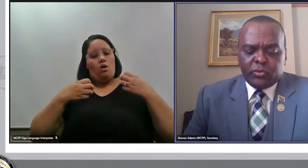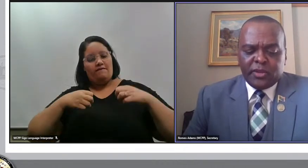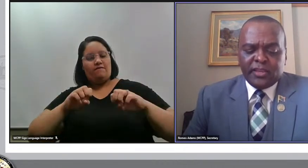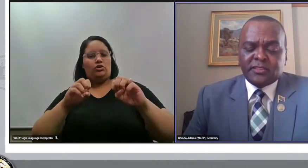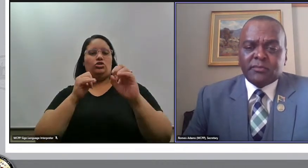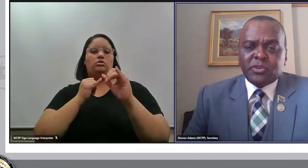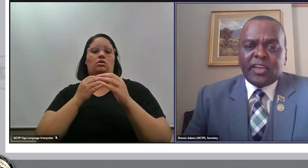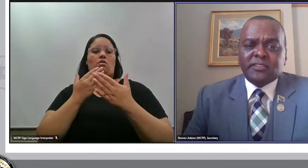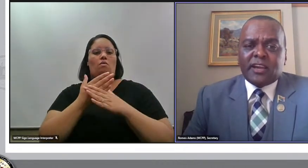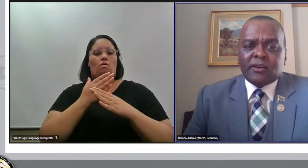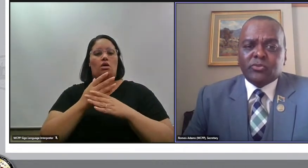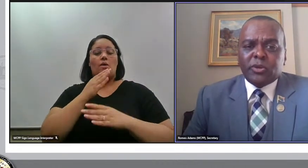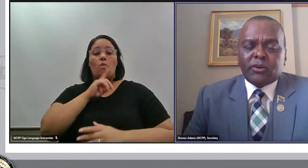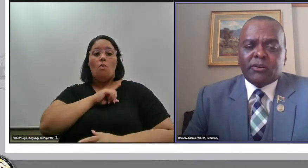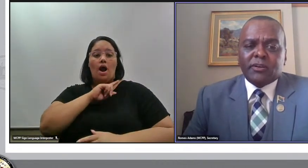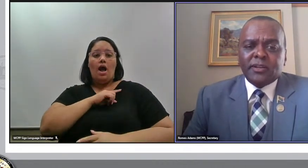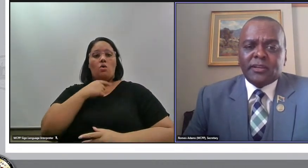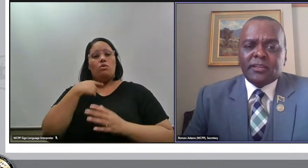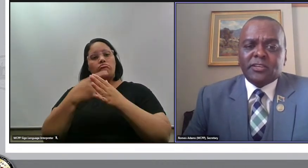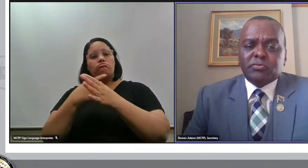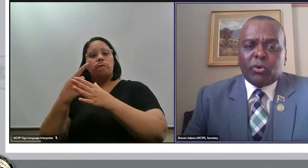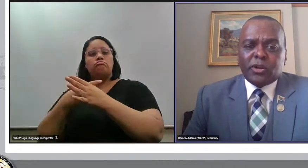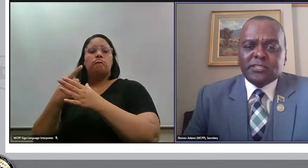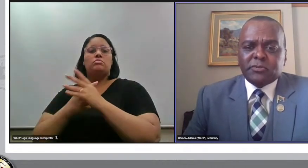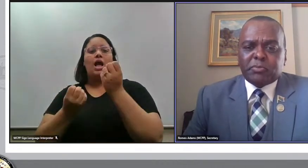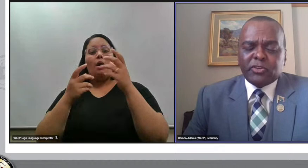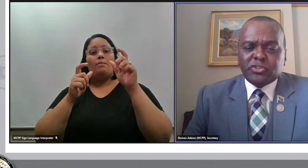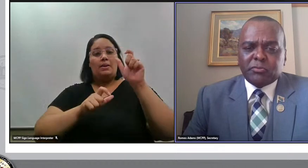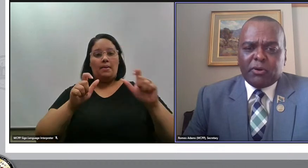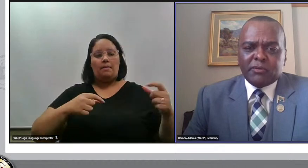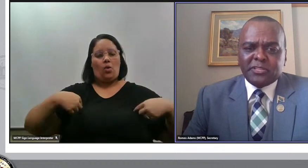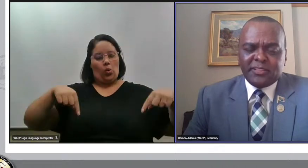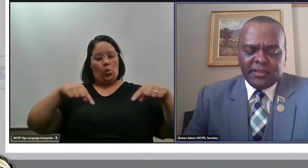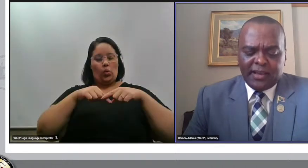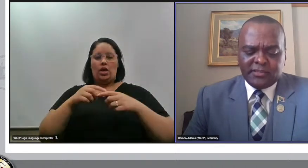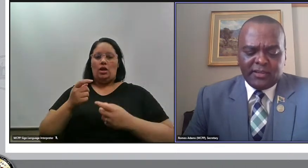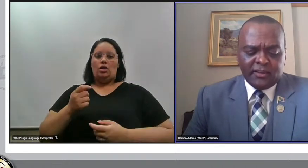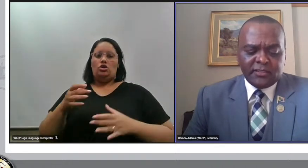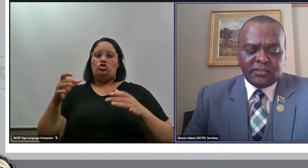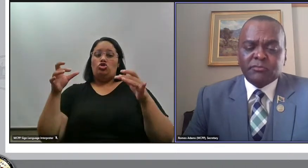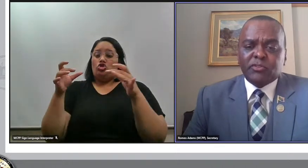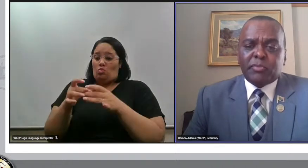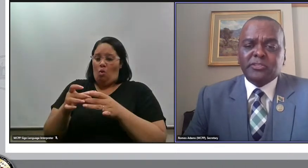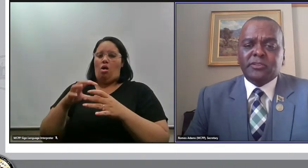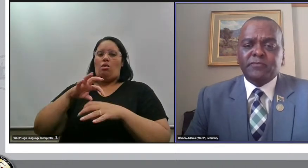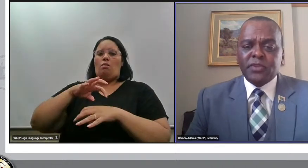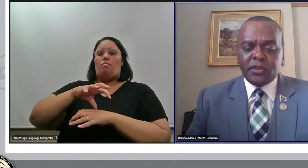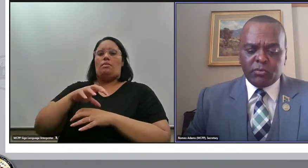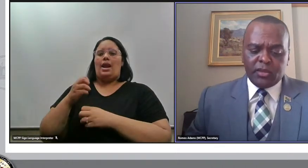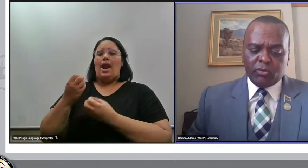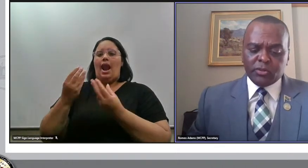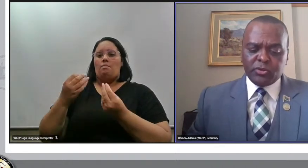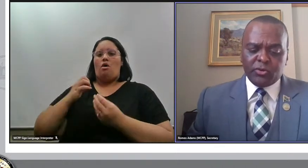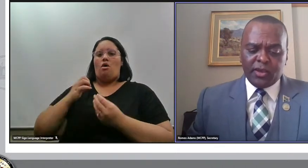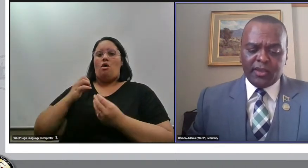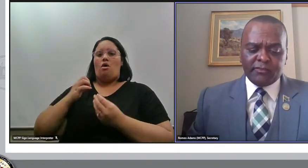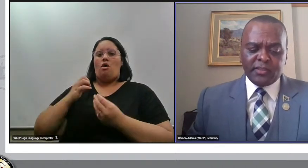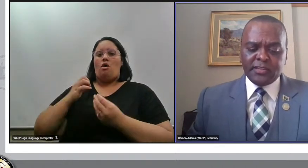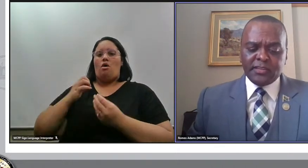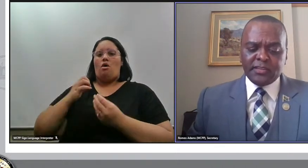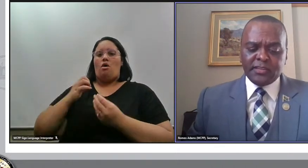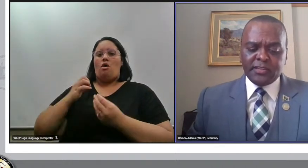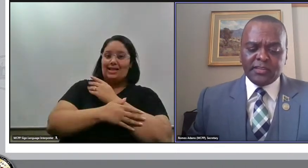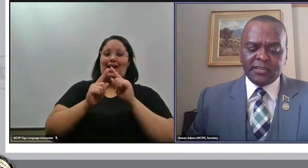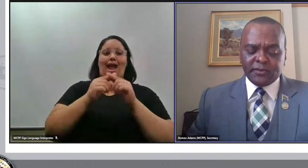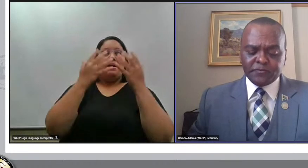given that we, in terms of headcount, we are the smallest provincial parliament in the country, and in terms of budget, we also have